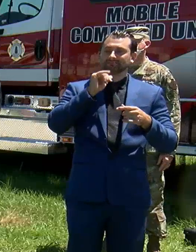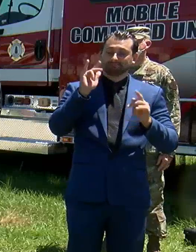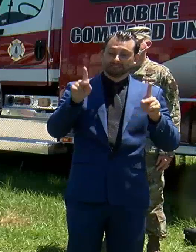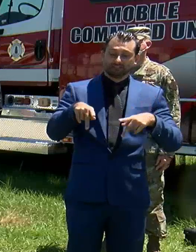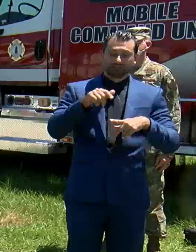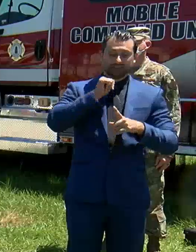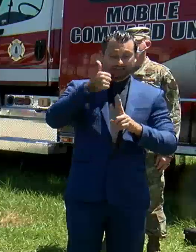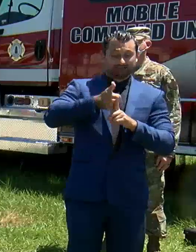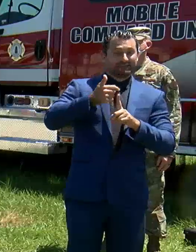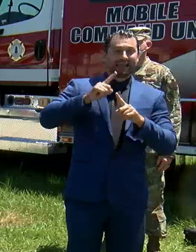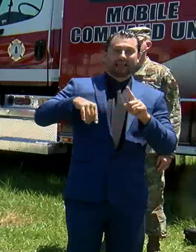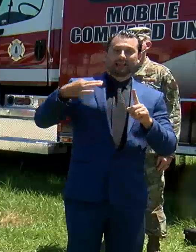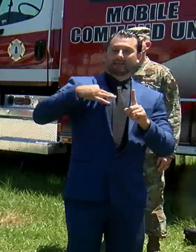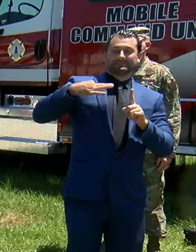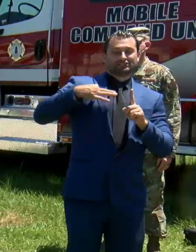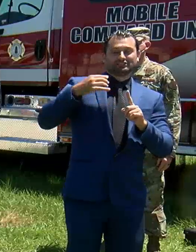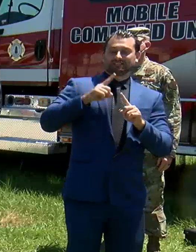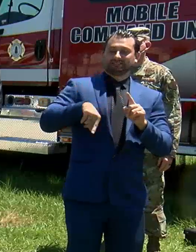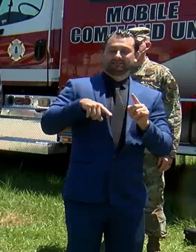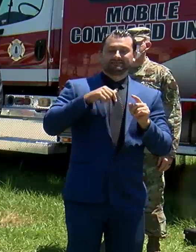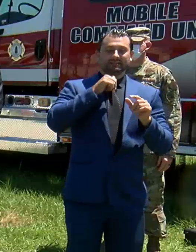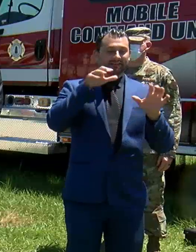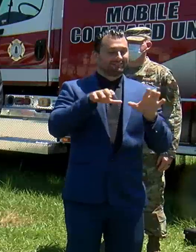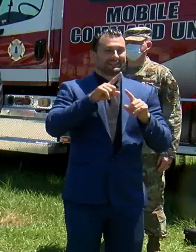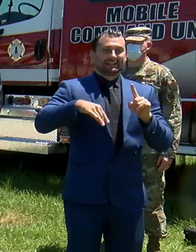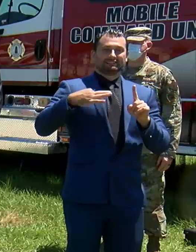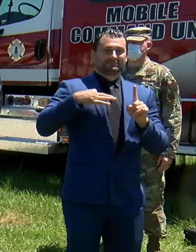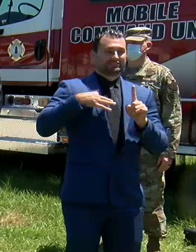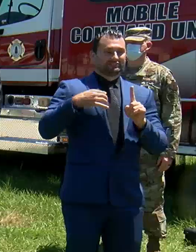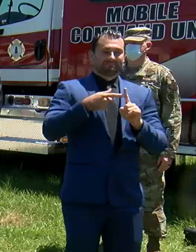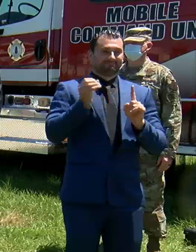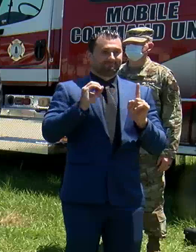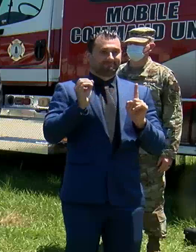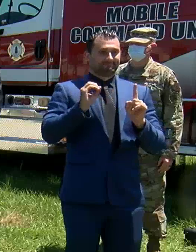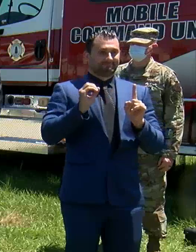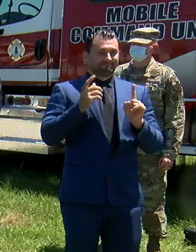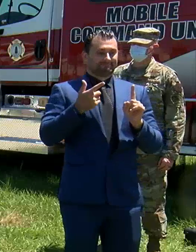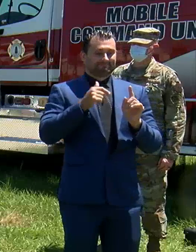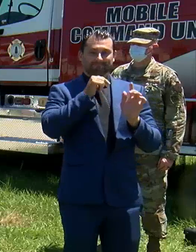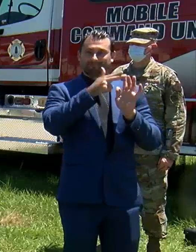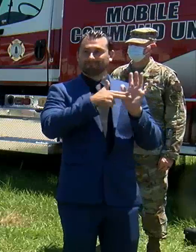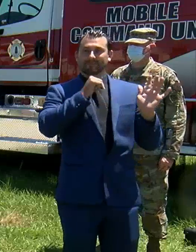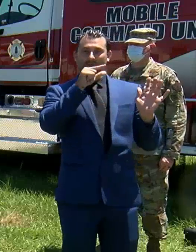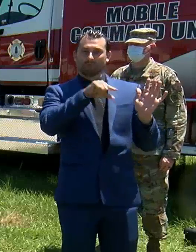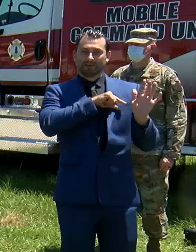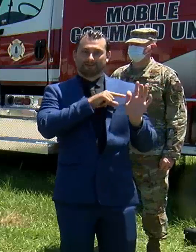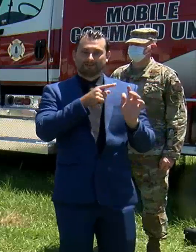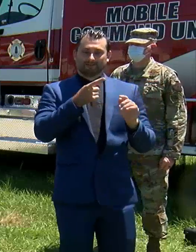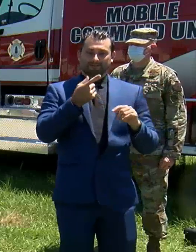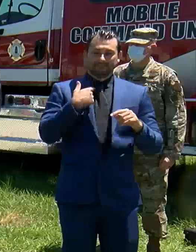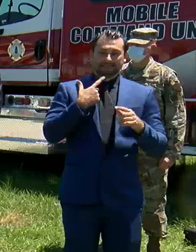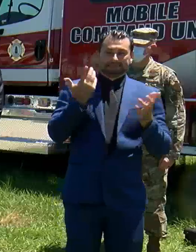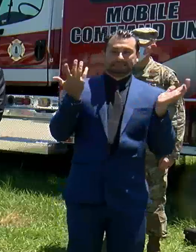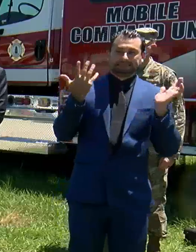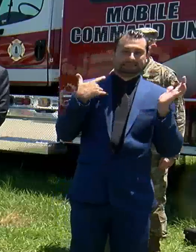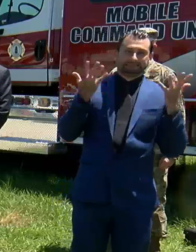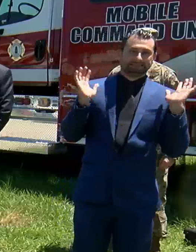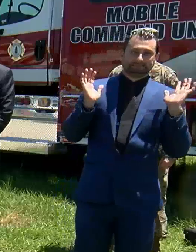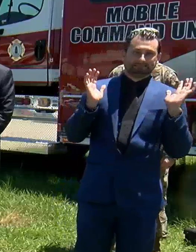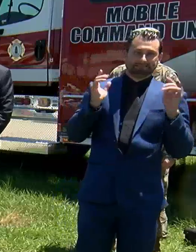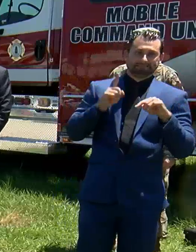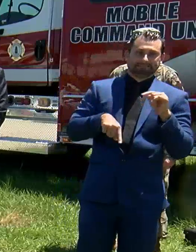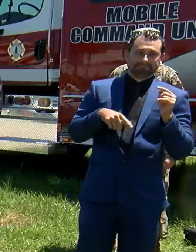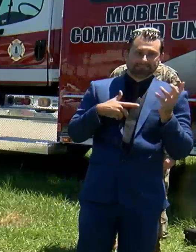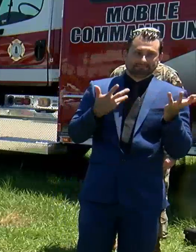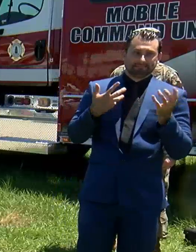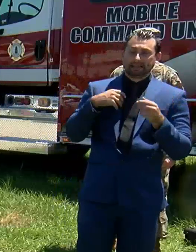wasn't involved in removing anybody. So we're happy to work. I got Rob right there. So if you have her name and information, okay, right there